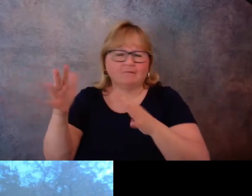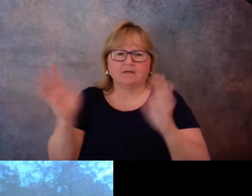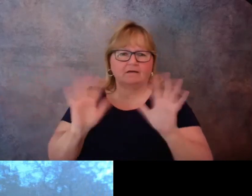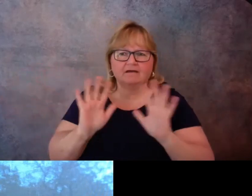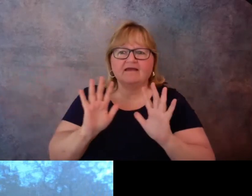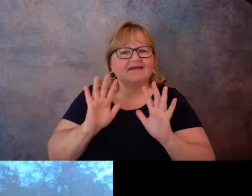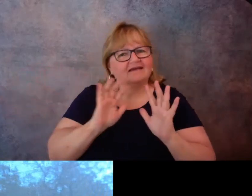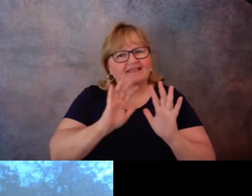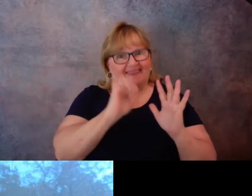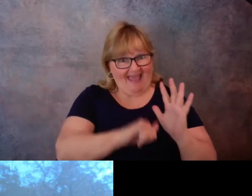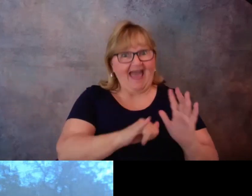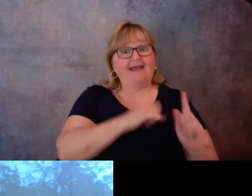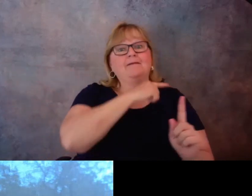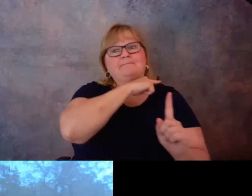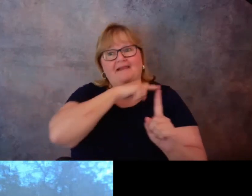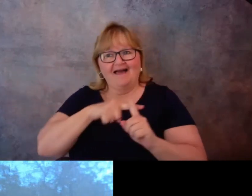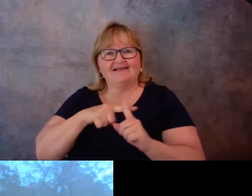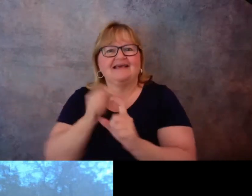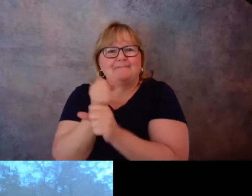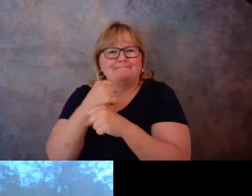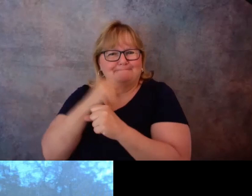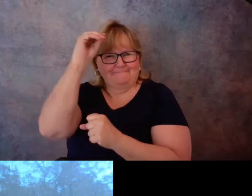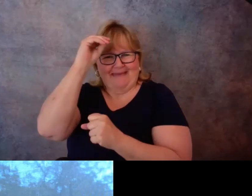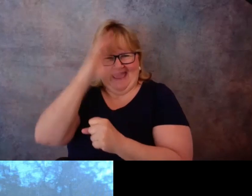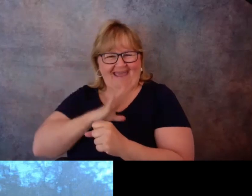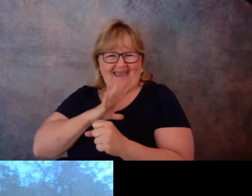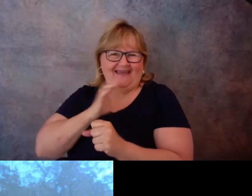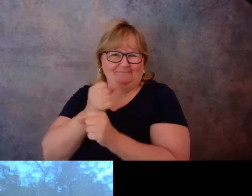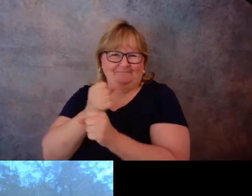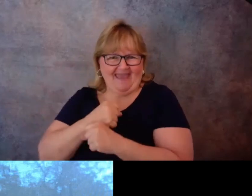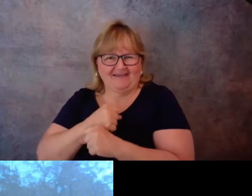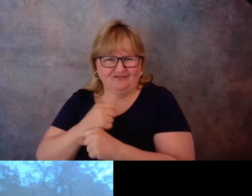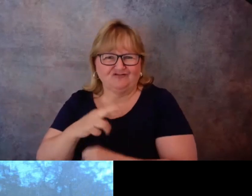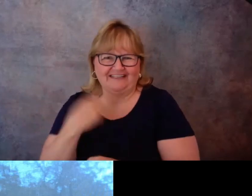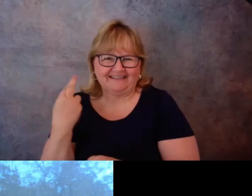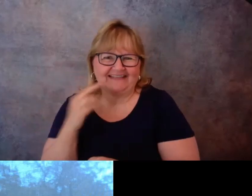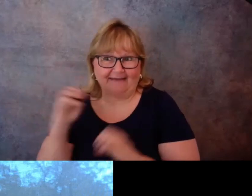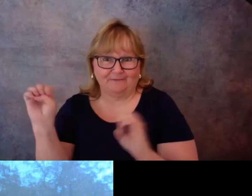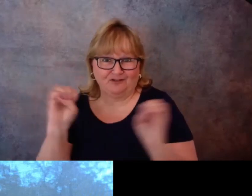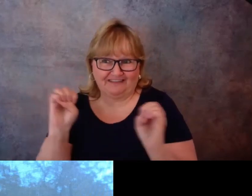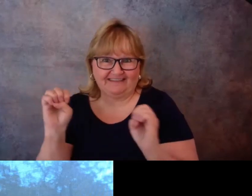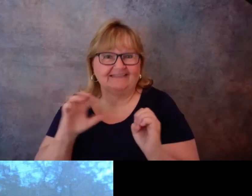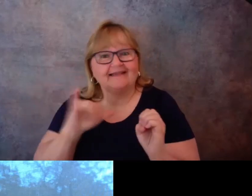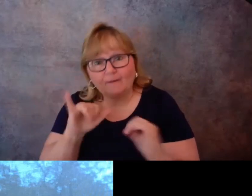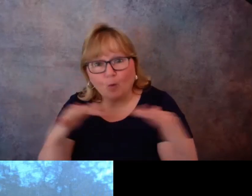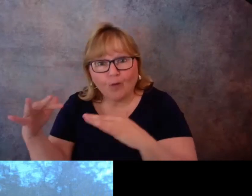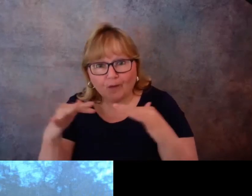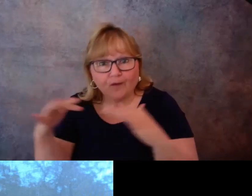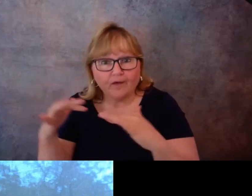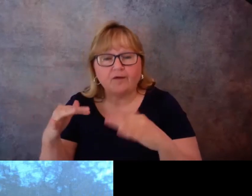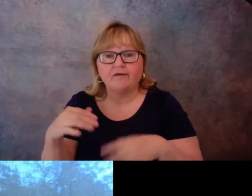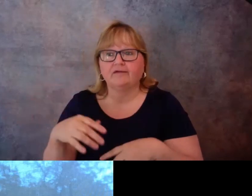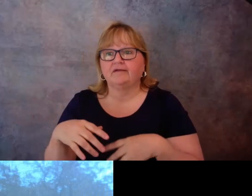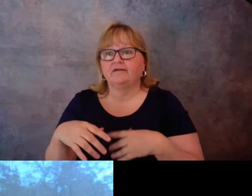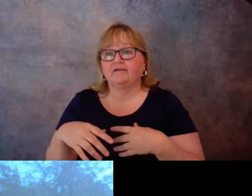also, quote unquote, man-made risks and emergencies. For example, armed conflict